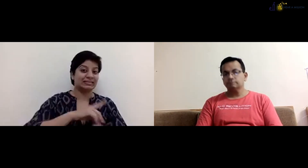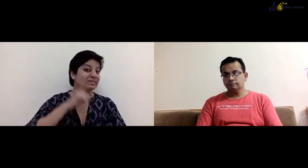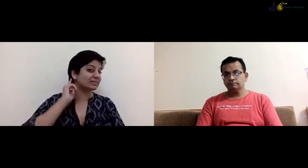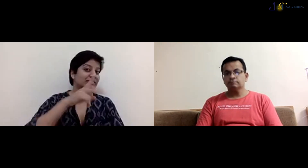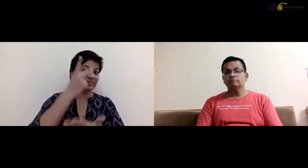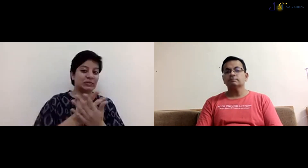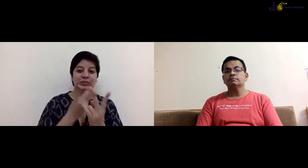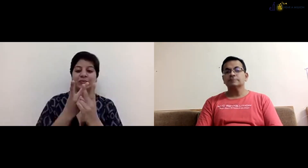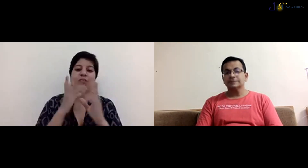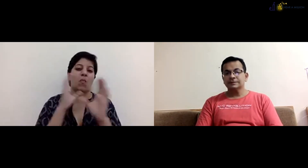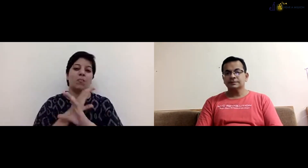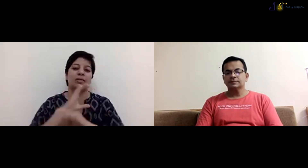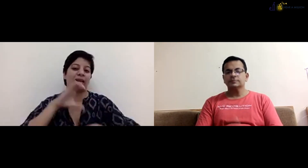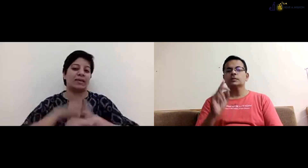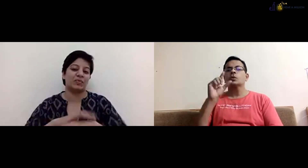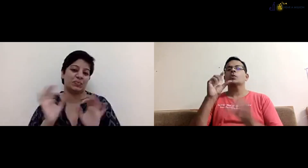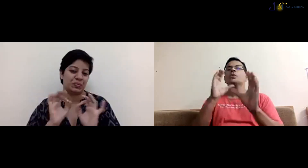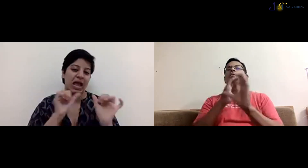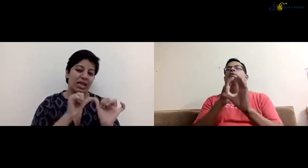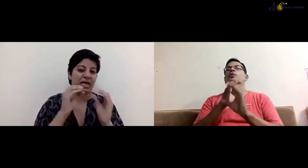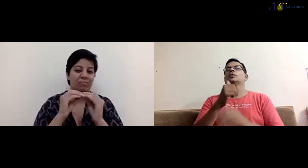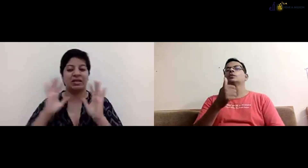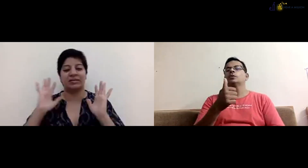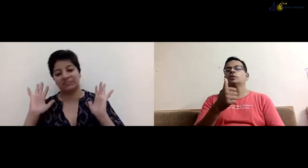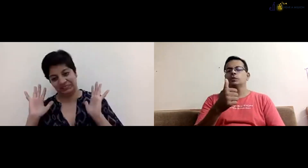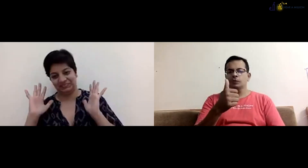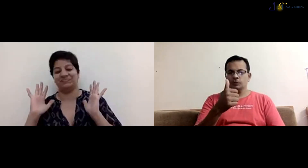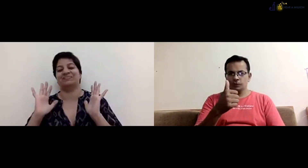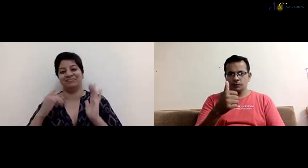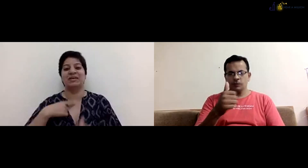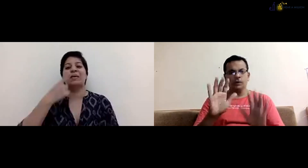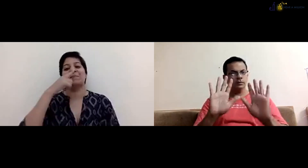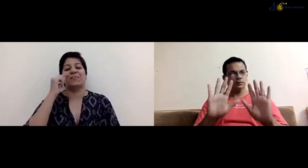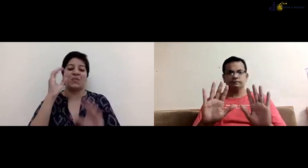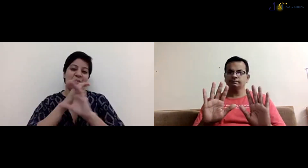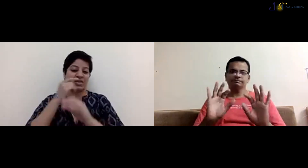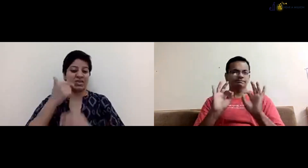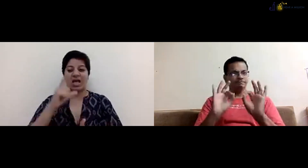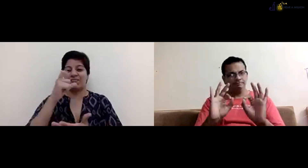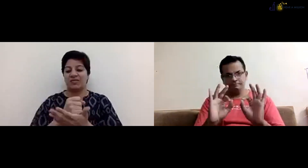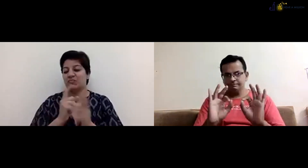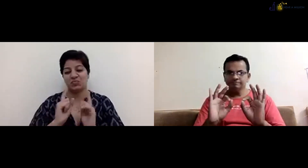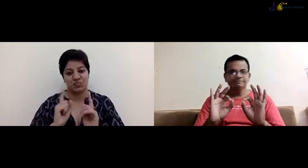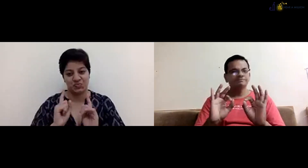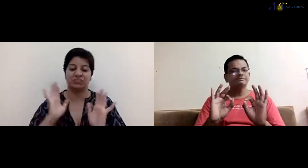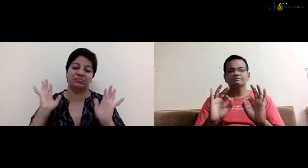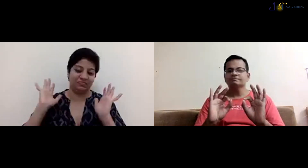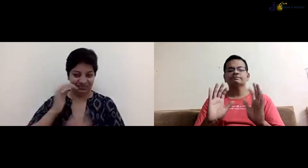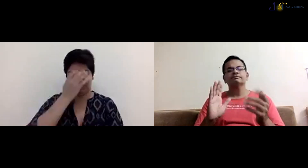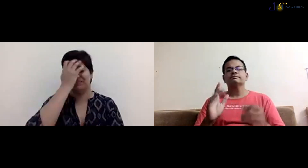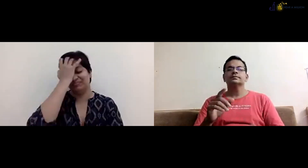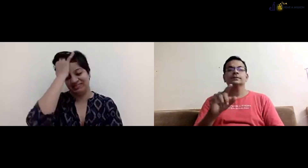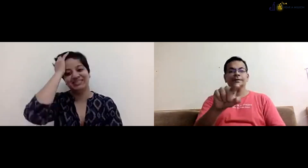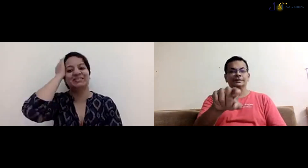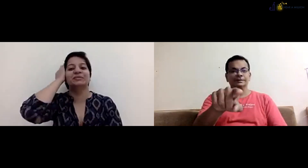that happened with that bomb. So, and also with deafness also, they were not clear whether it happened with the sickness or